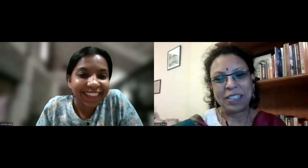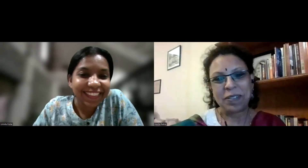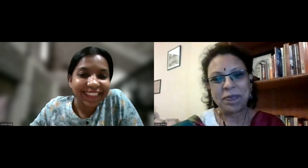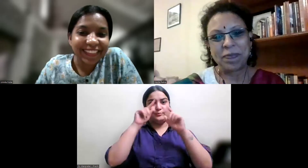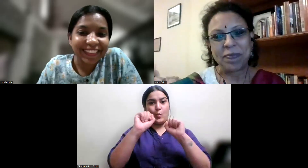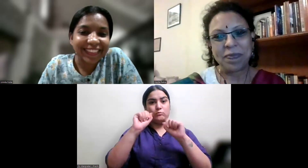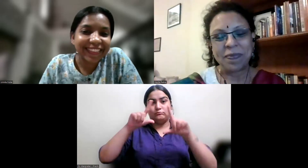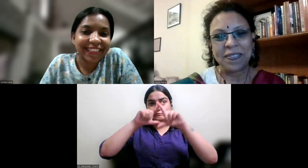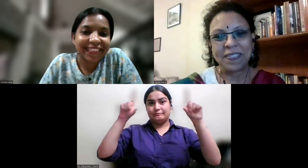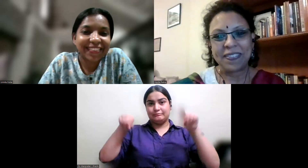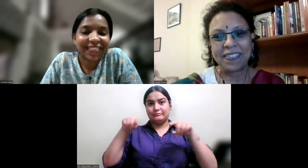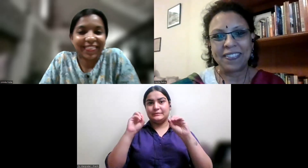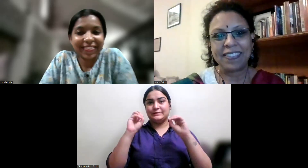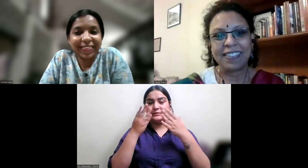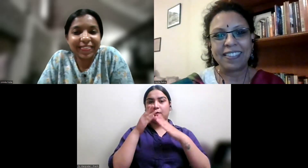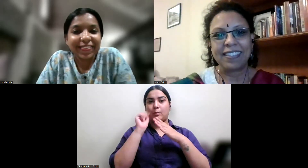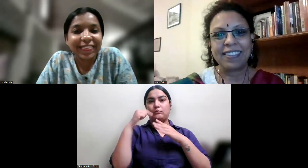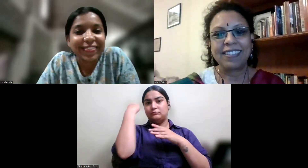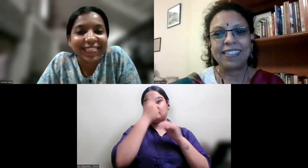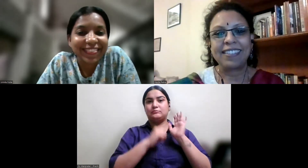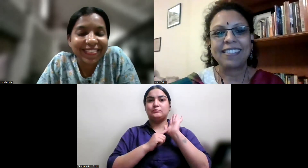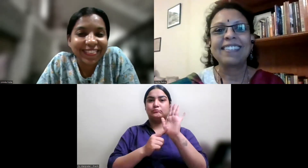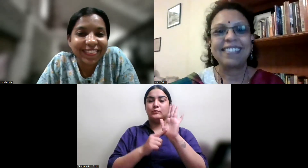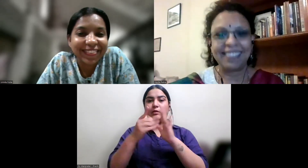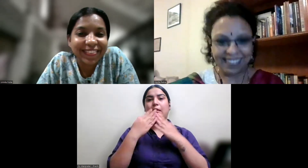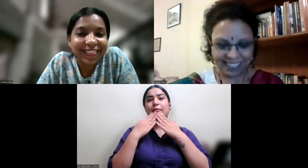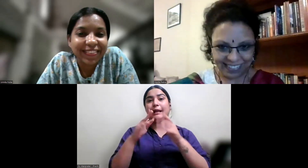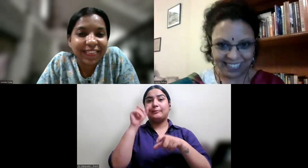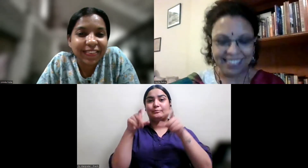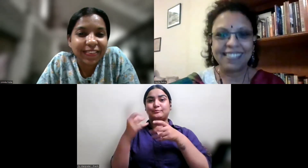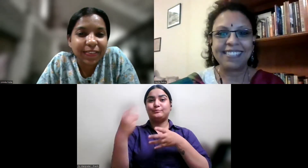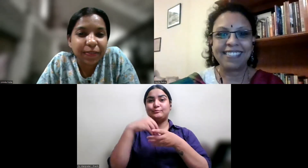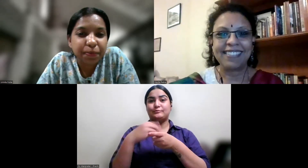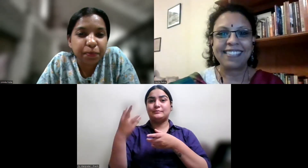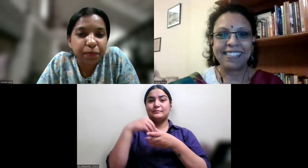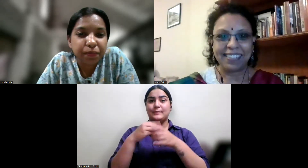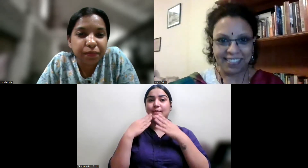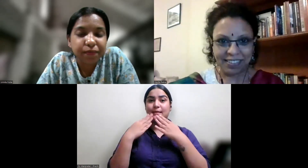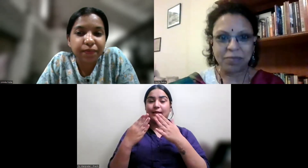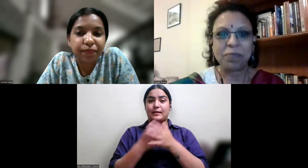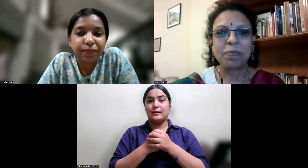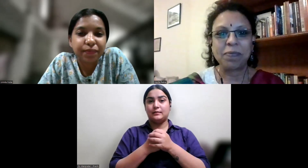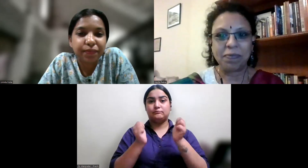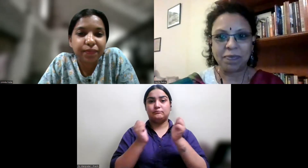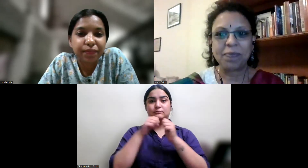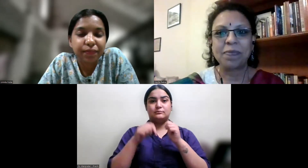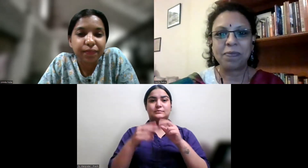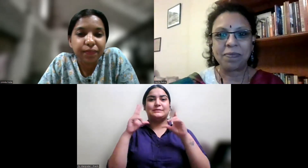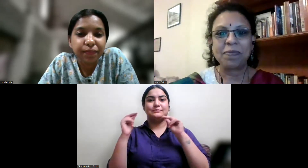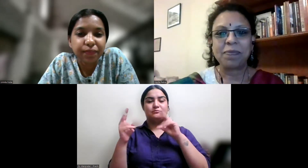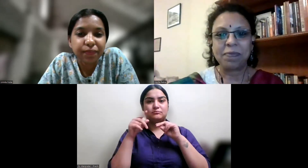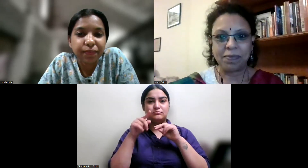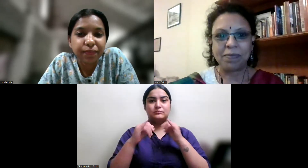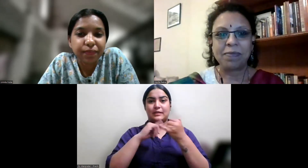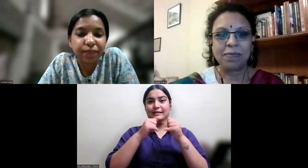And then we also want to thank the children who participated today as speakers. Sanket,